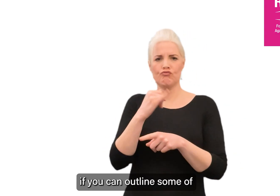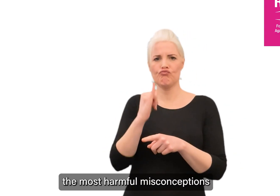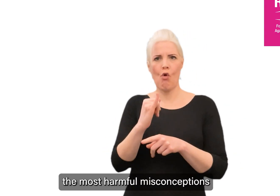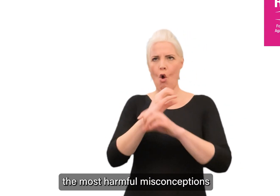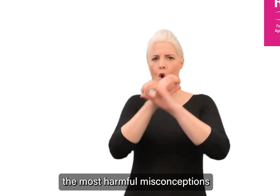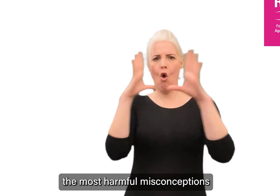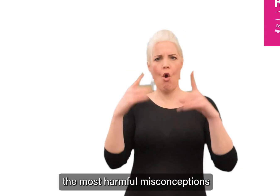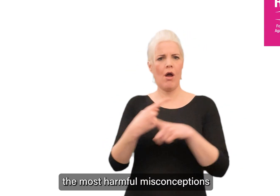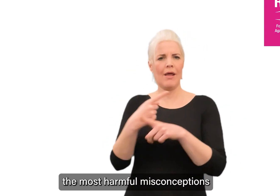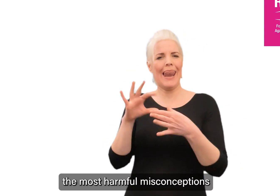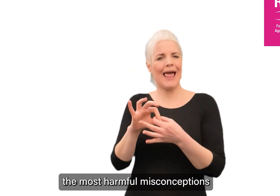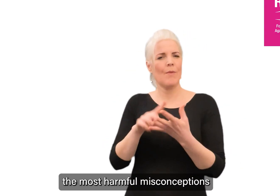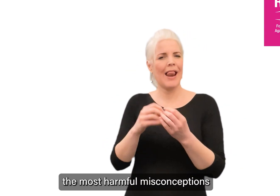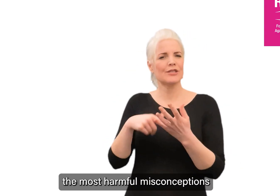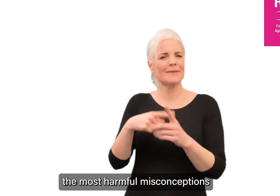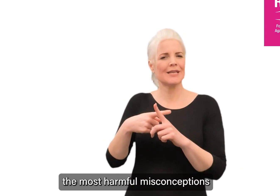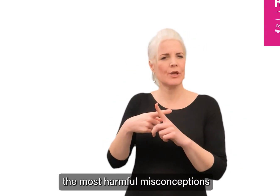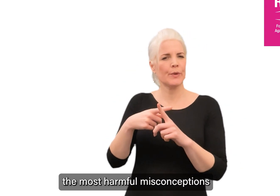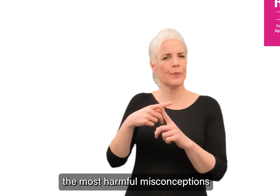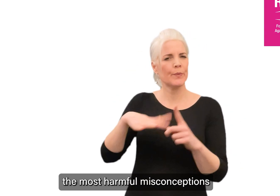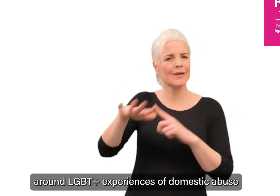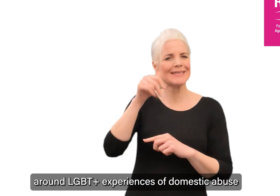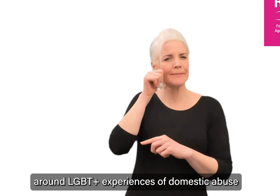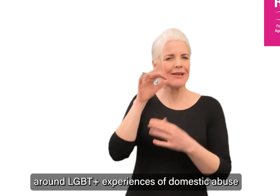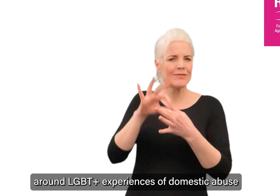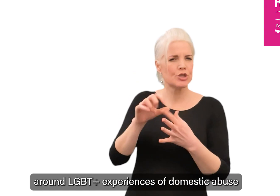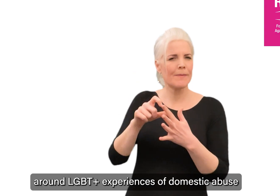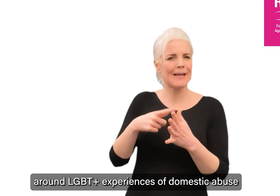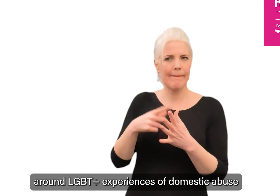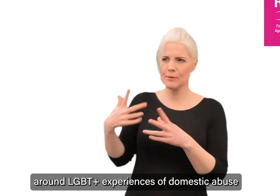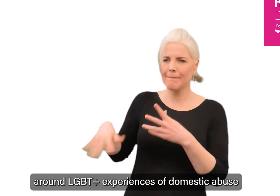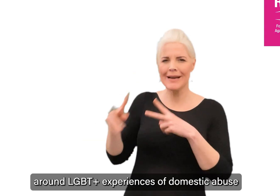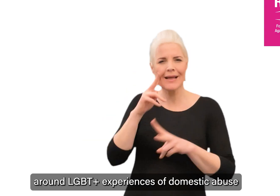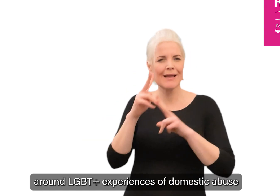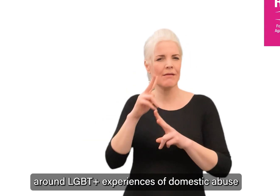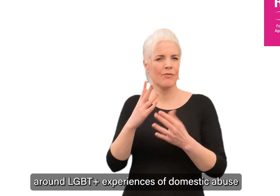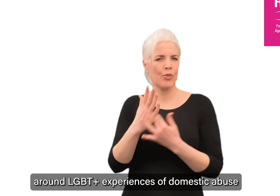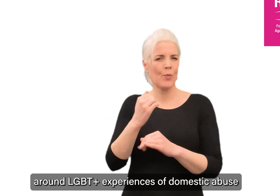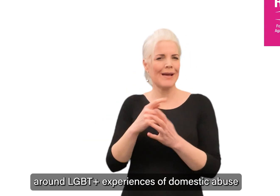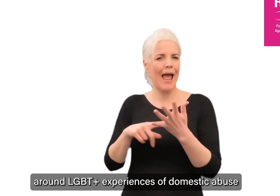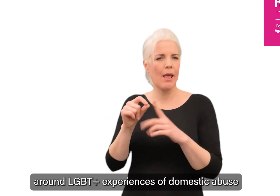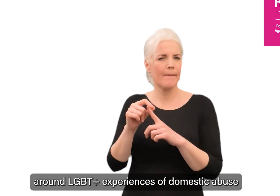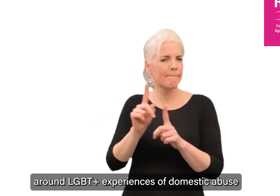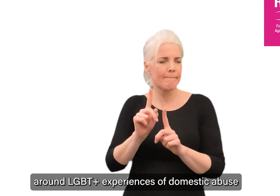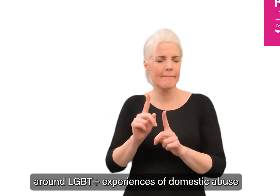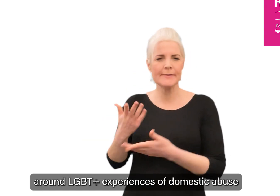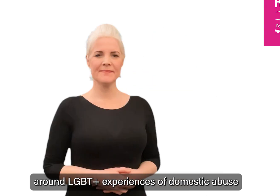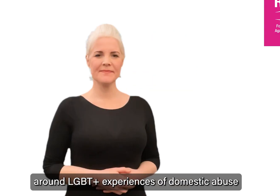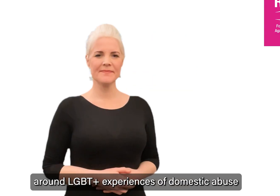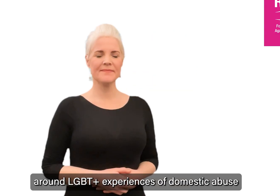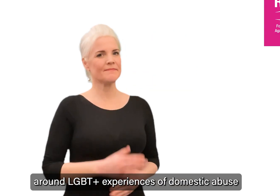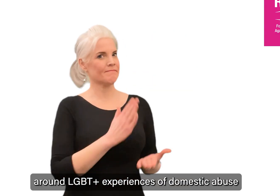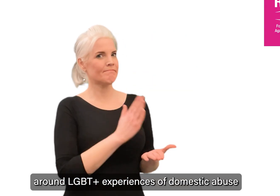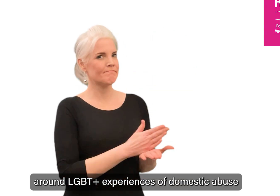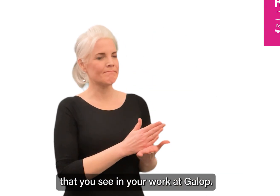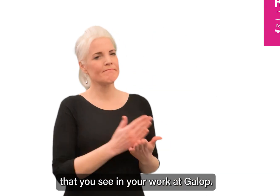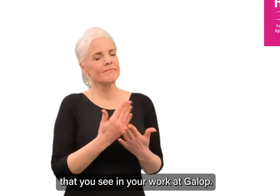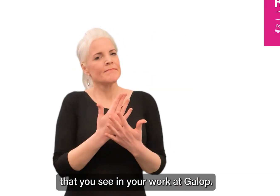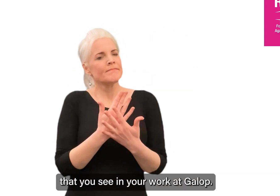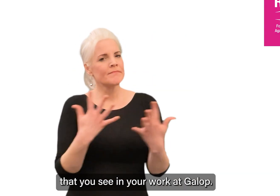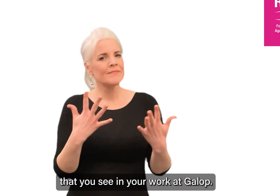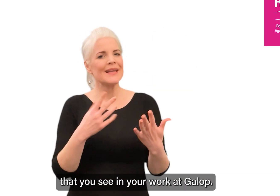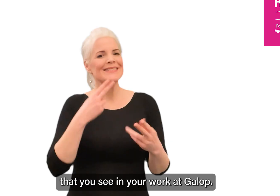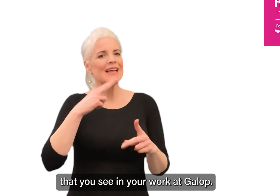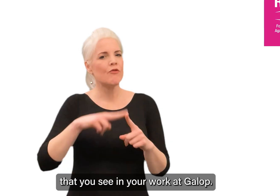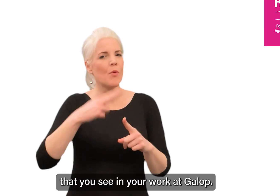outline some of the most harmful misconceptions around LGBT plus experiences of domestic abuse that